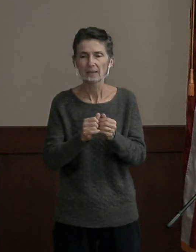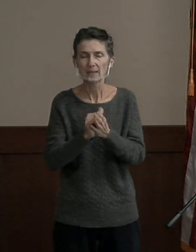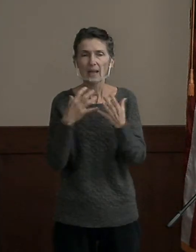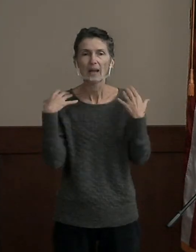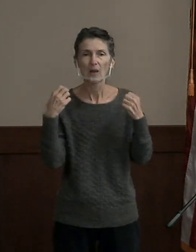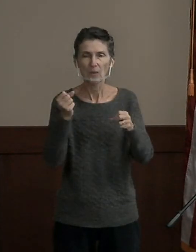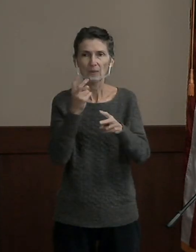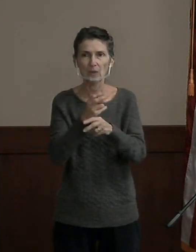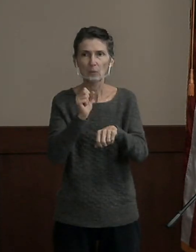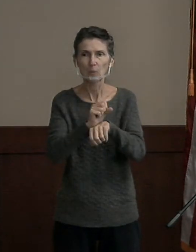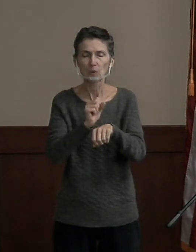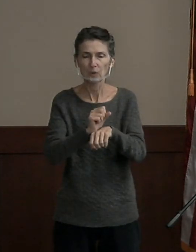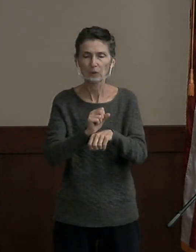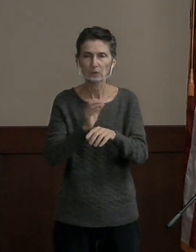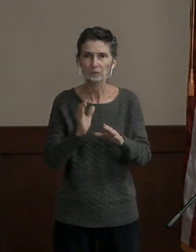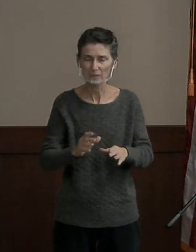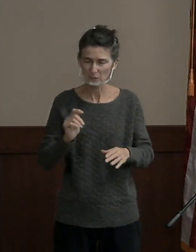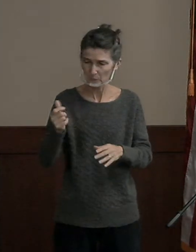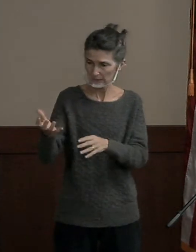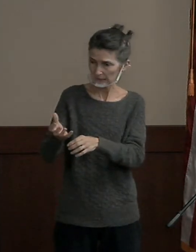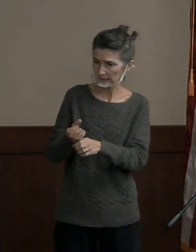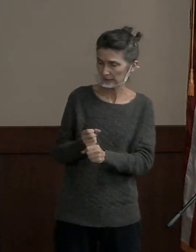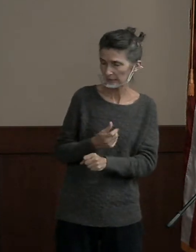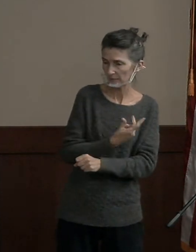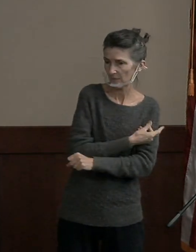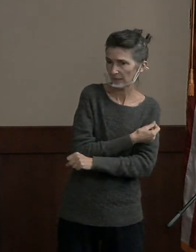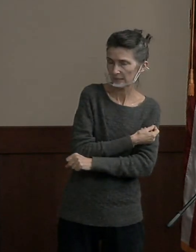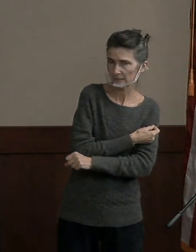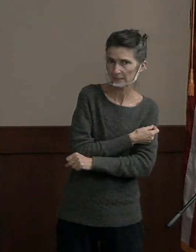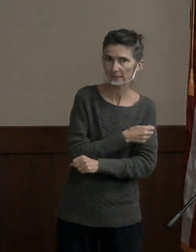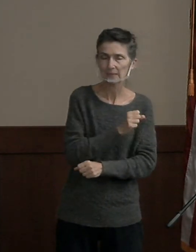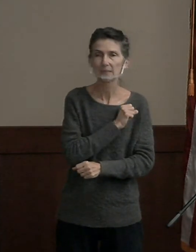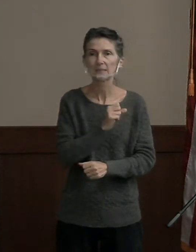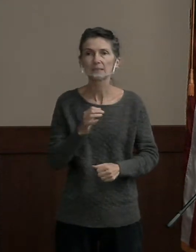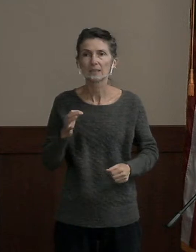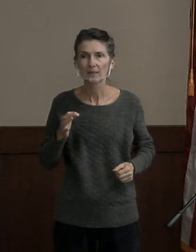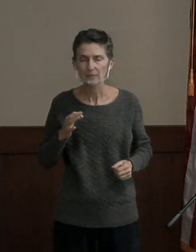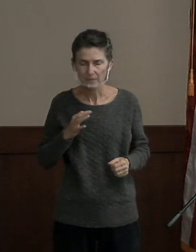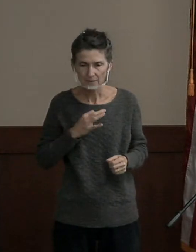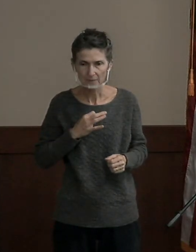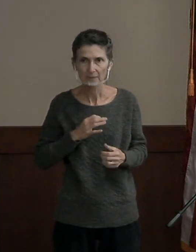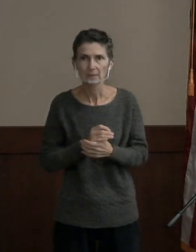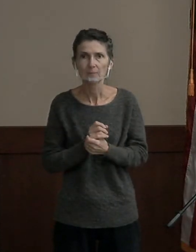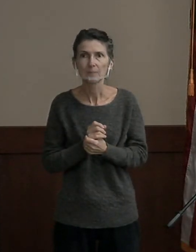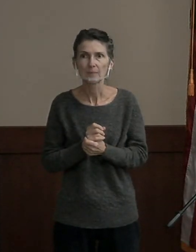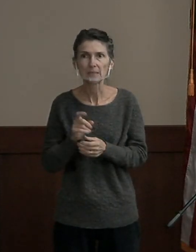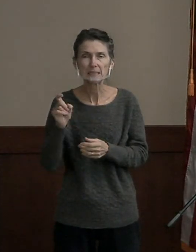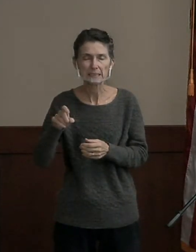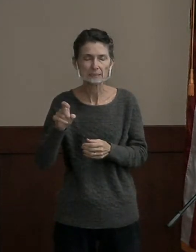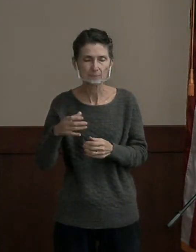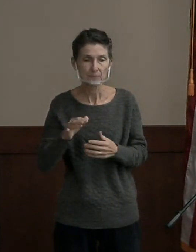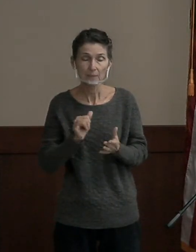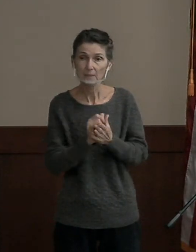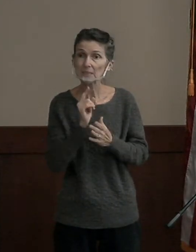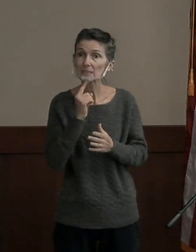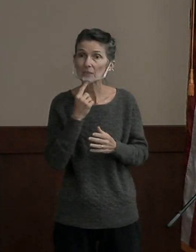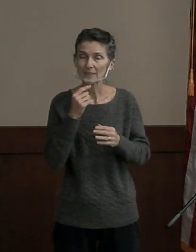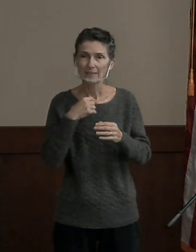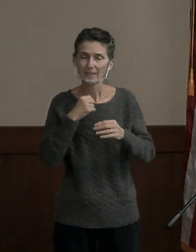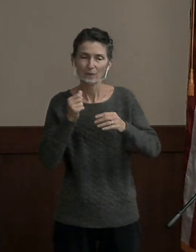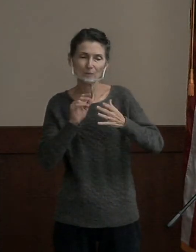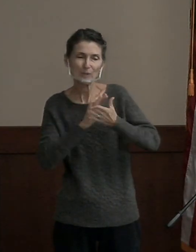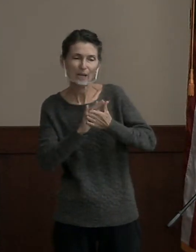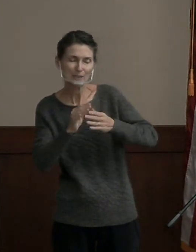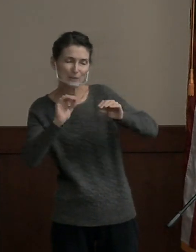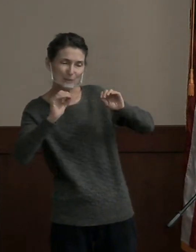this week, as soon as the vaccines come. Obviously, the staff are tremendous in this. So this is serious. There's no sugarcoating